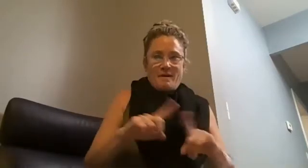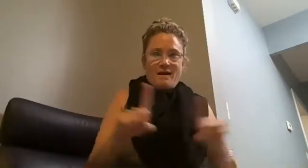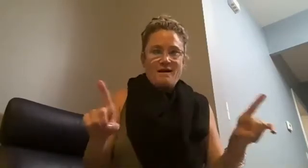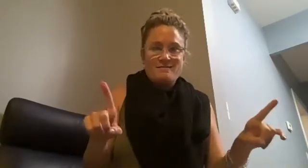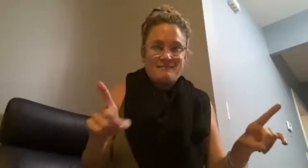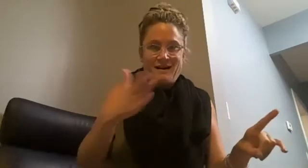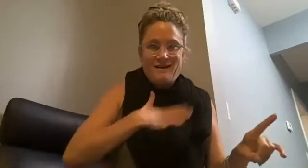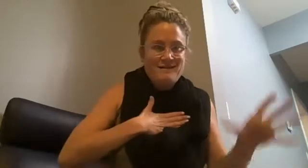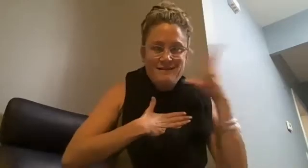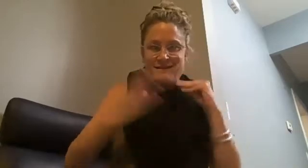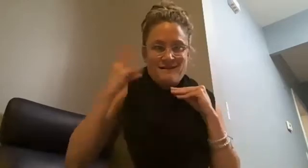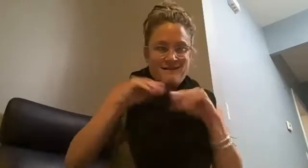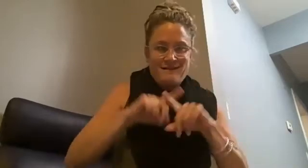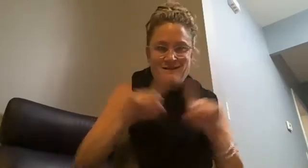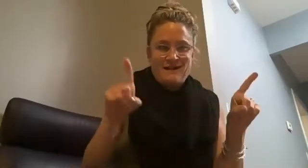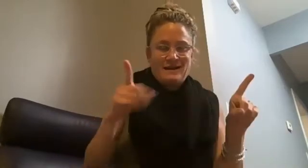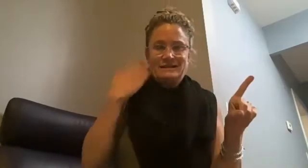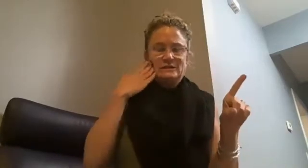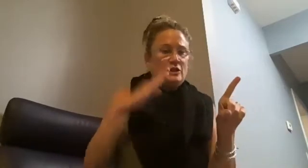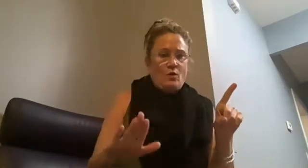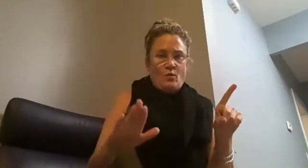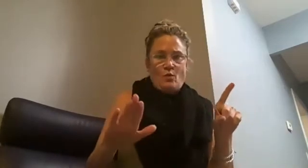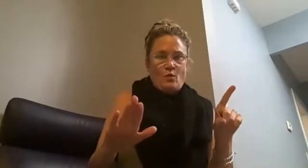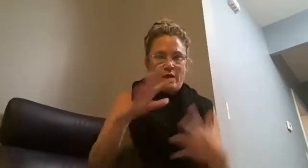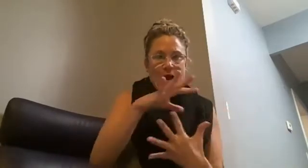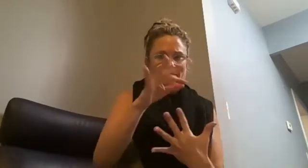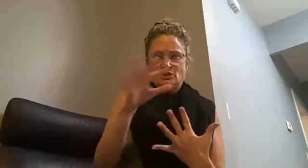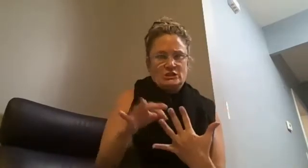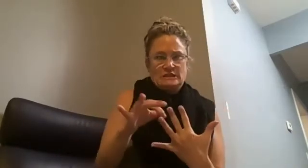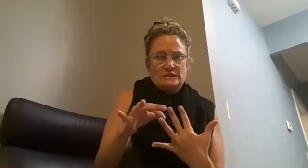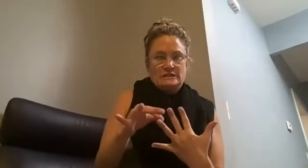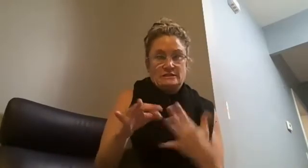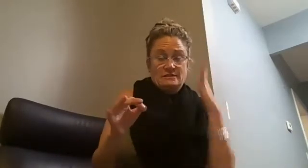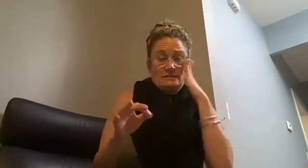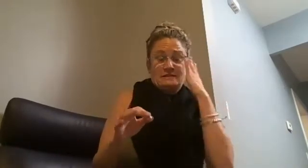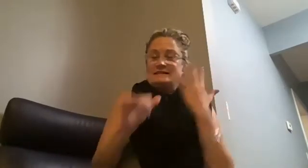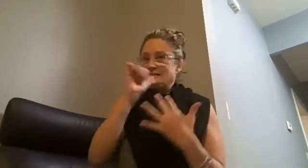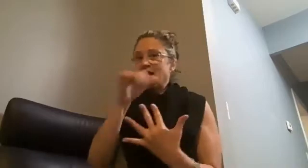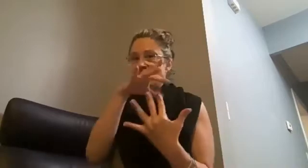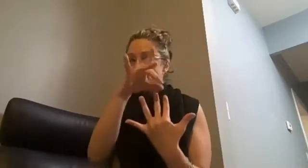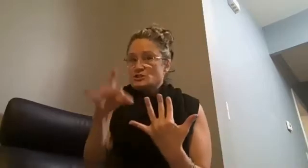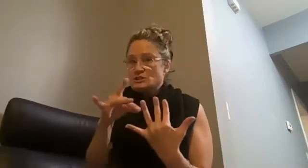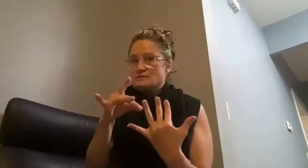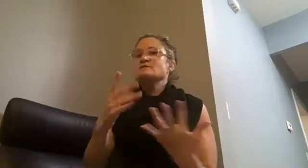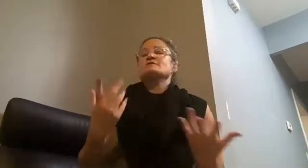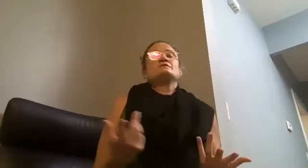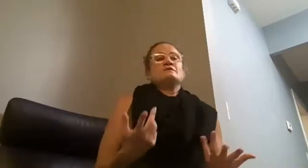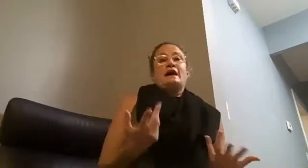And to be honest, I didn't even know that was an option. It definitely was presented to me like it's not an option. I didn't know you weren't allowed to work the